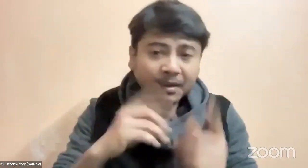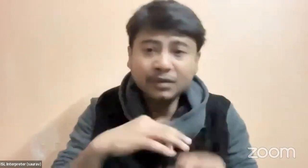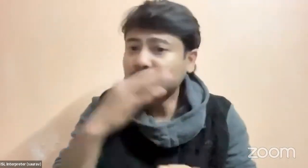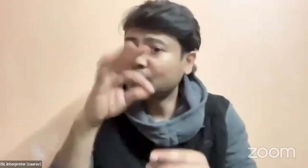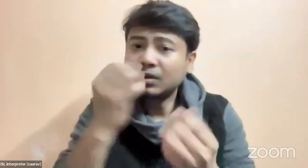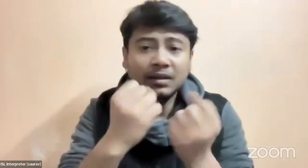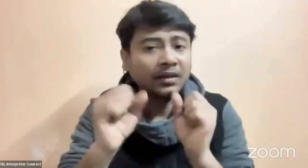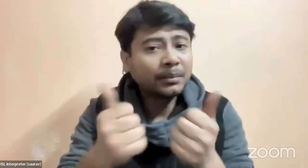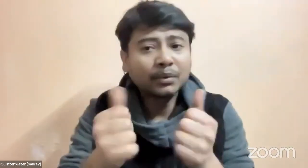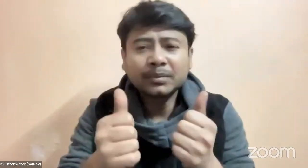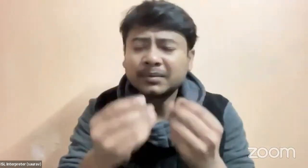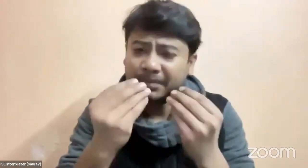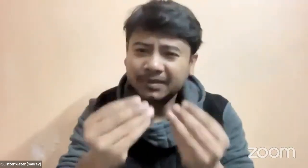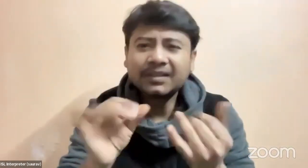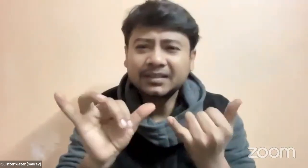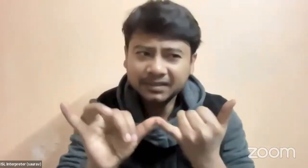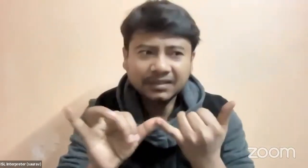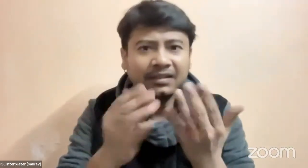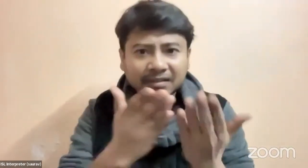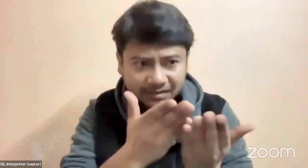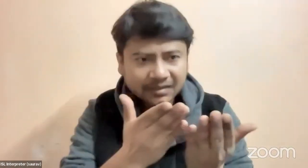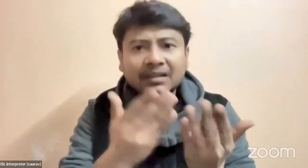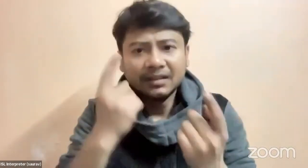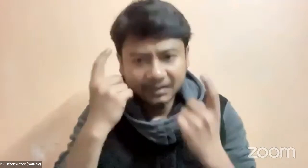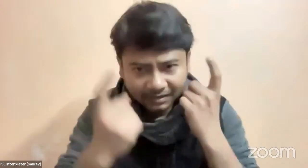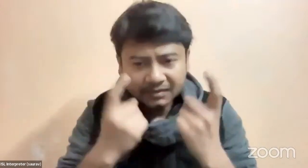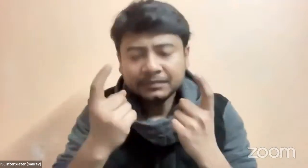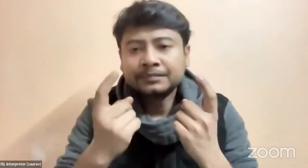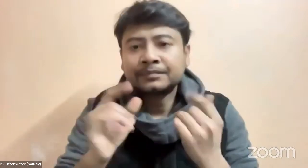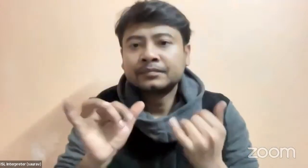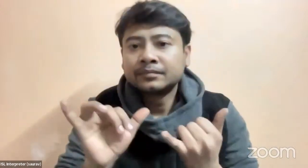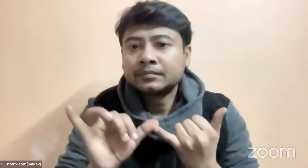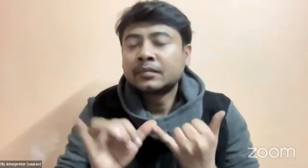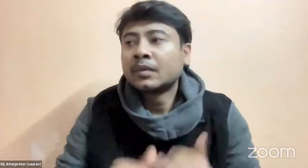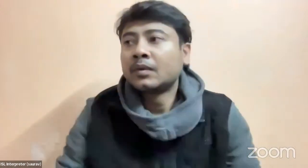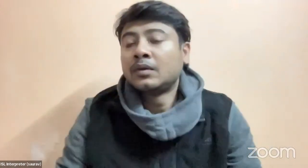Now, Krishna, he becomes very concerned. He becomes very serious.